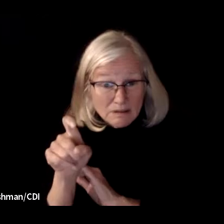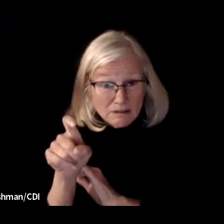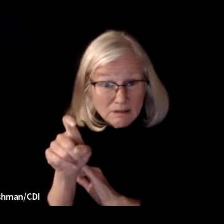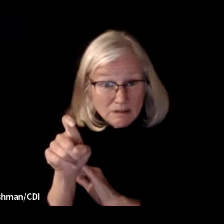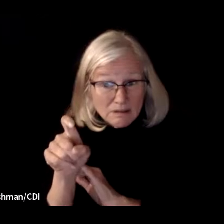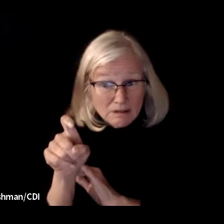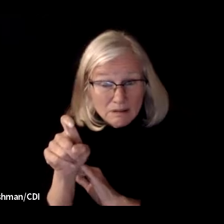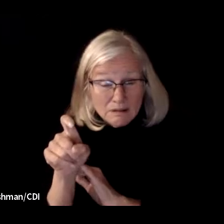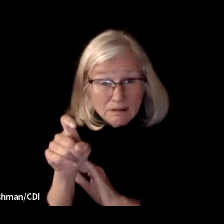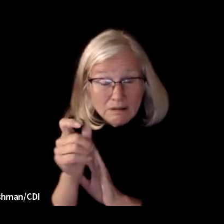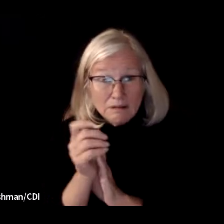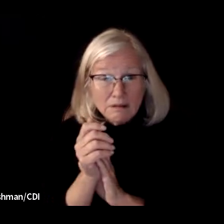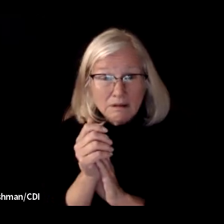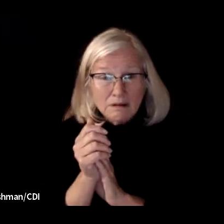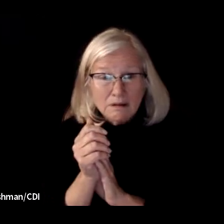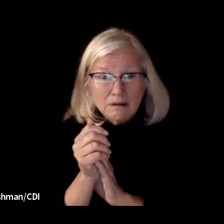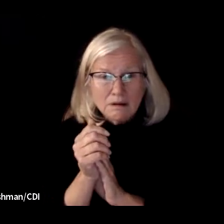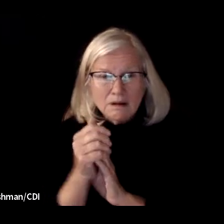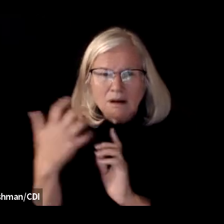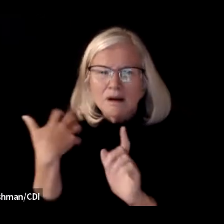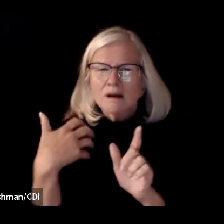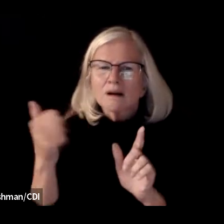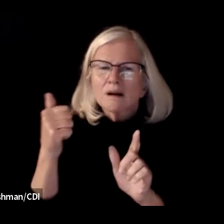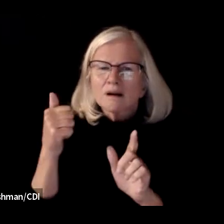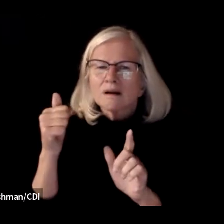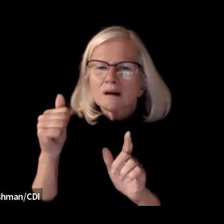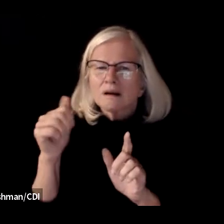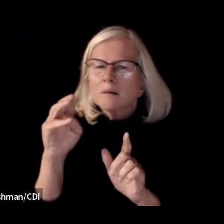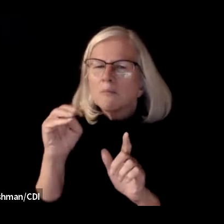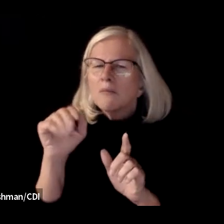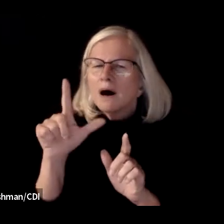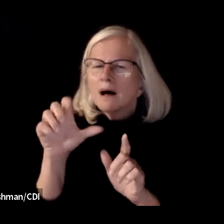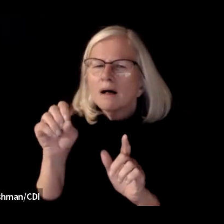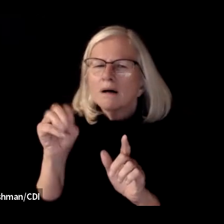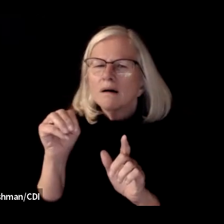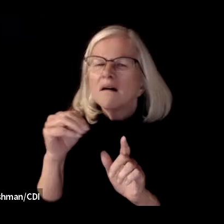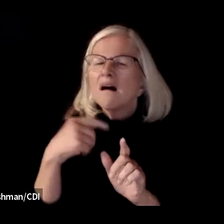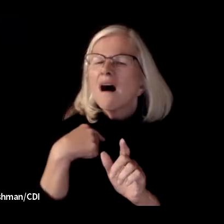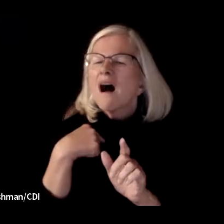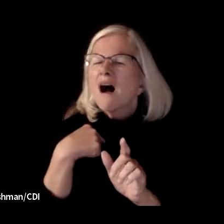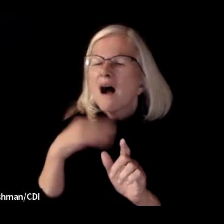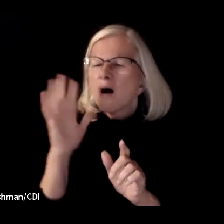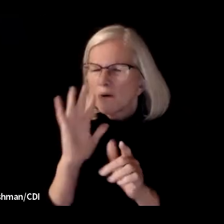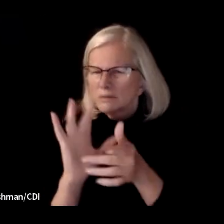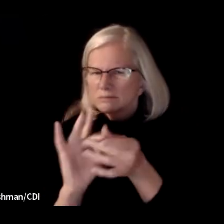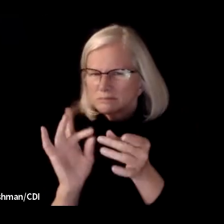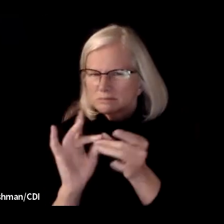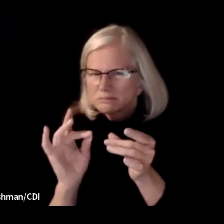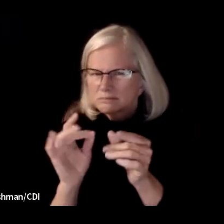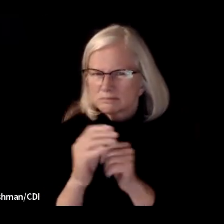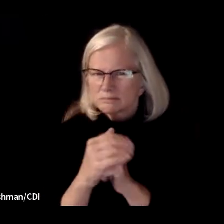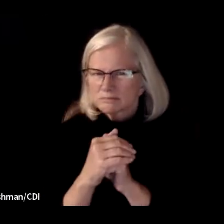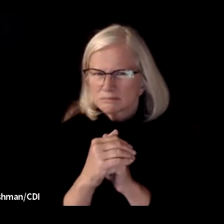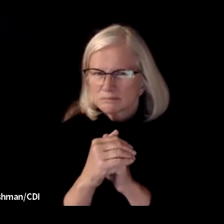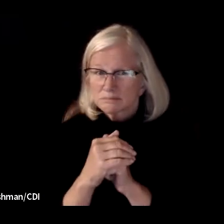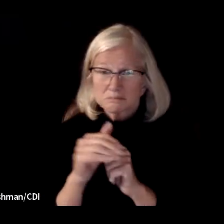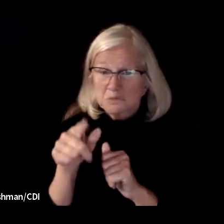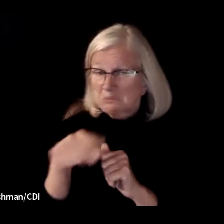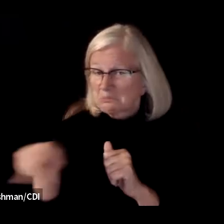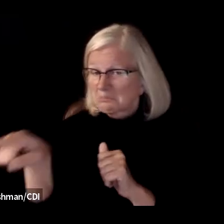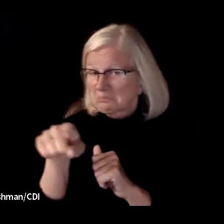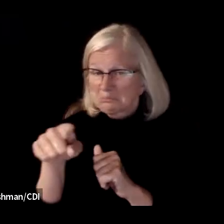This is Commissioner Malcolm. I'll start and certainly welcome any of you to add on. I think